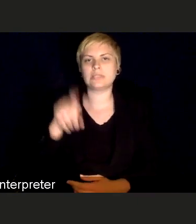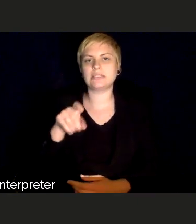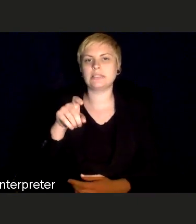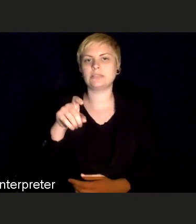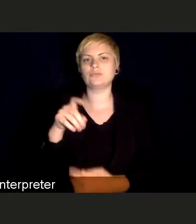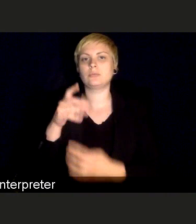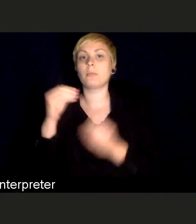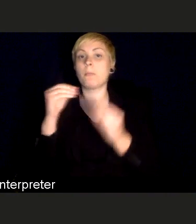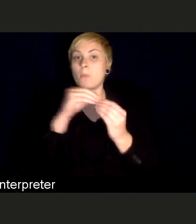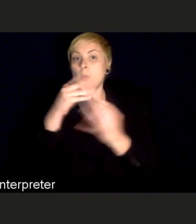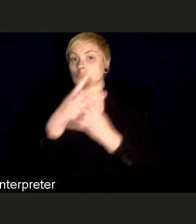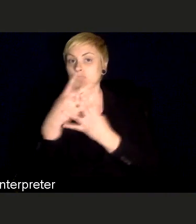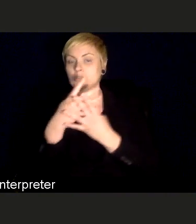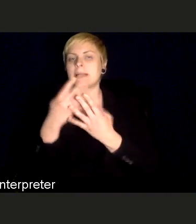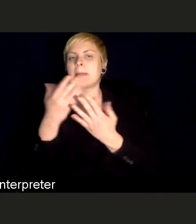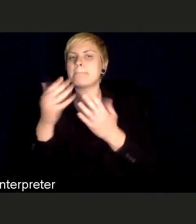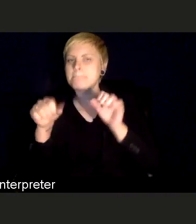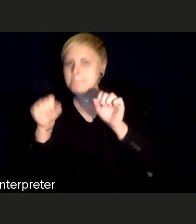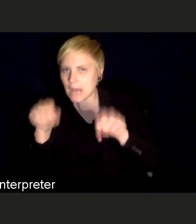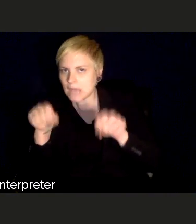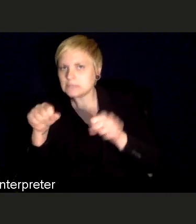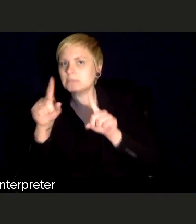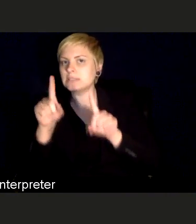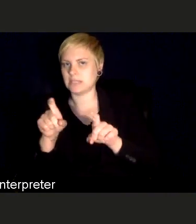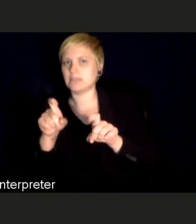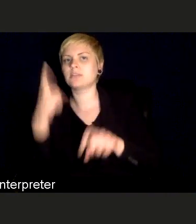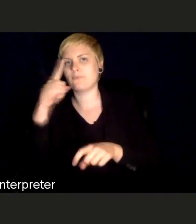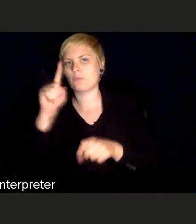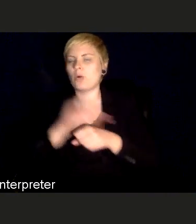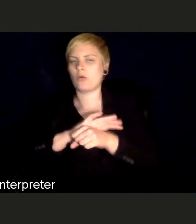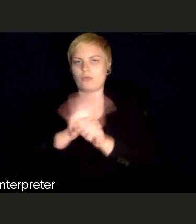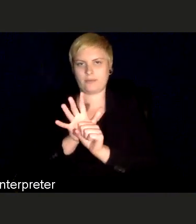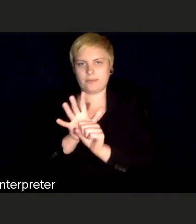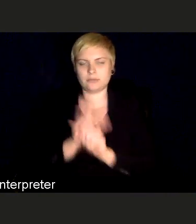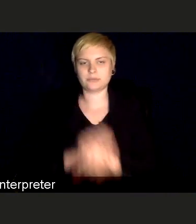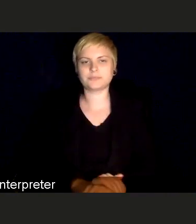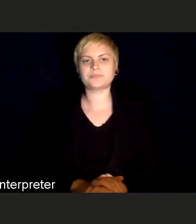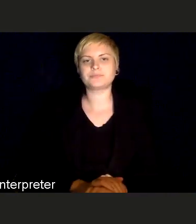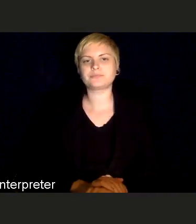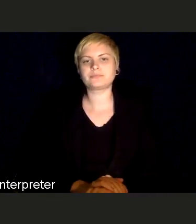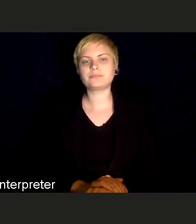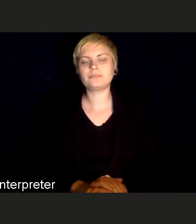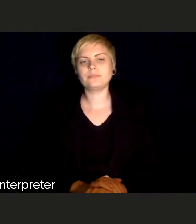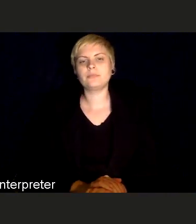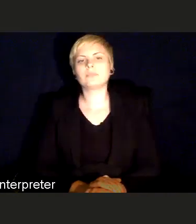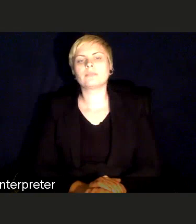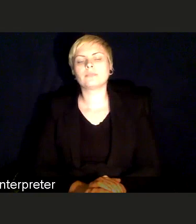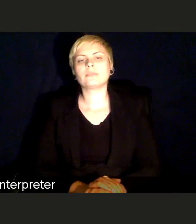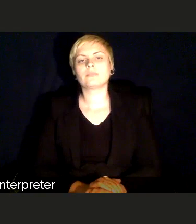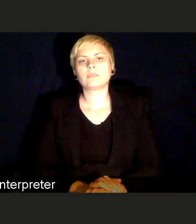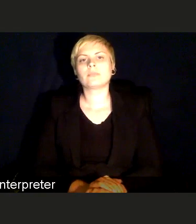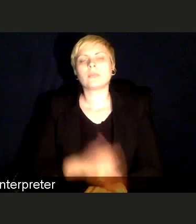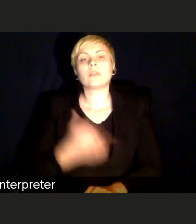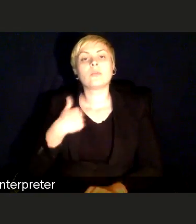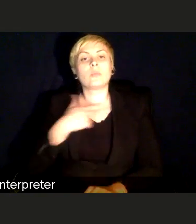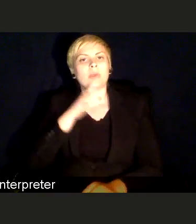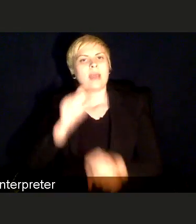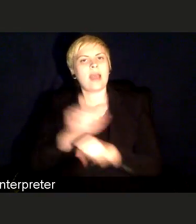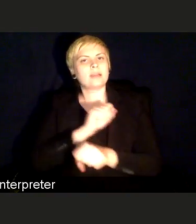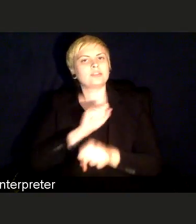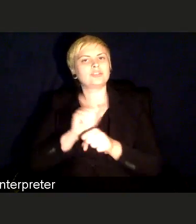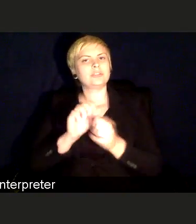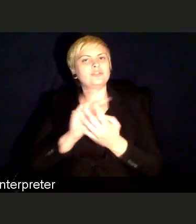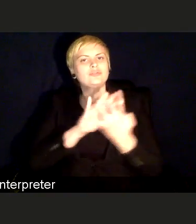screened and perhaps tested for the COVID-19 virus. we actually screen all of our team members as